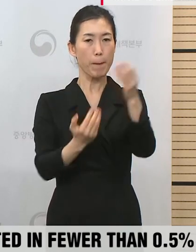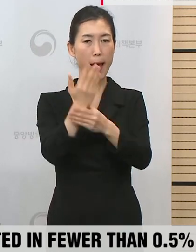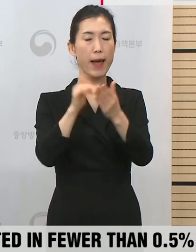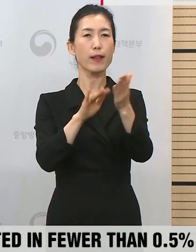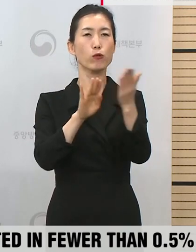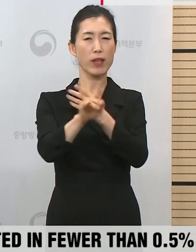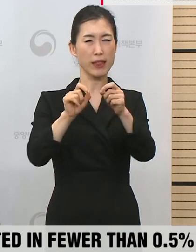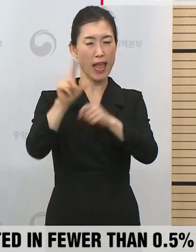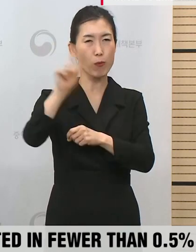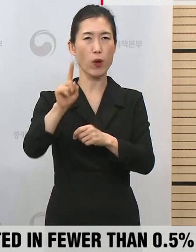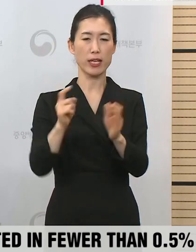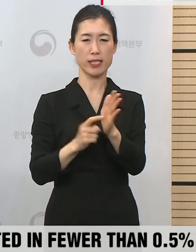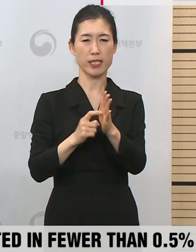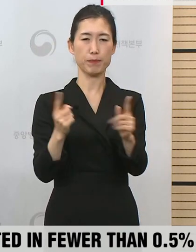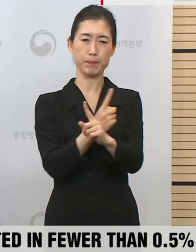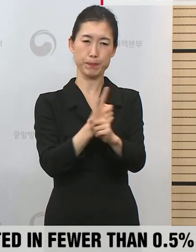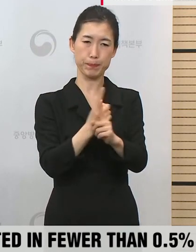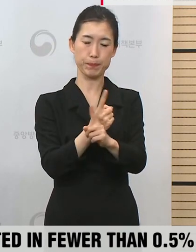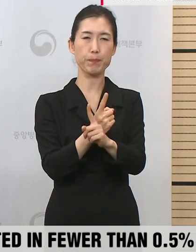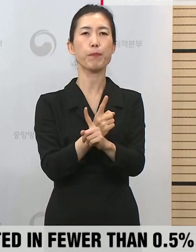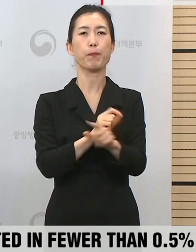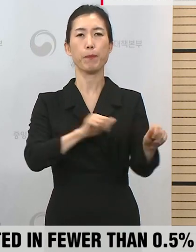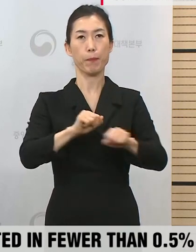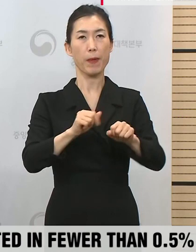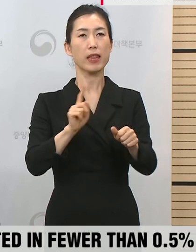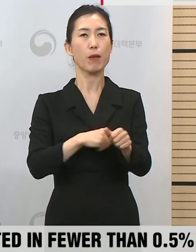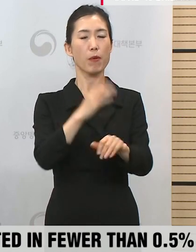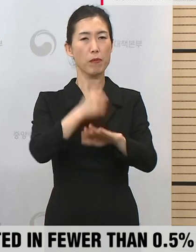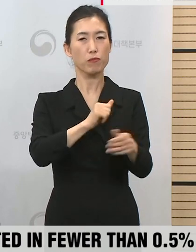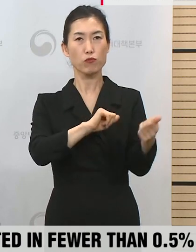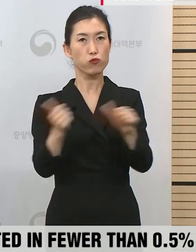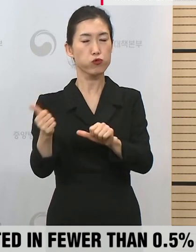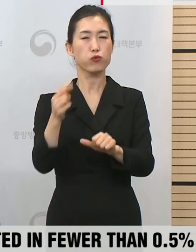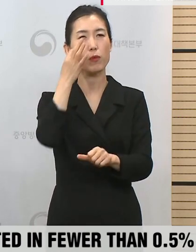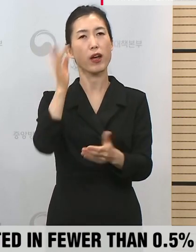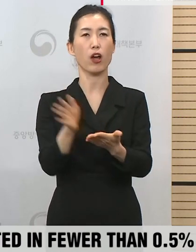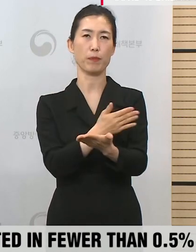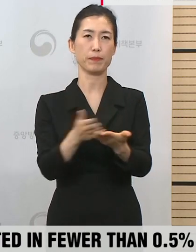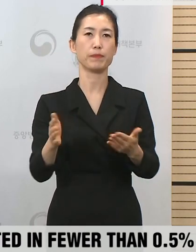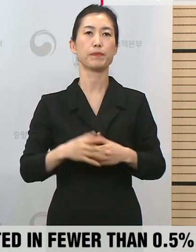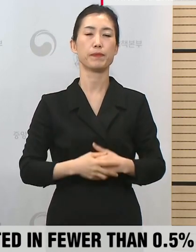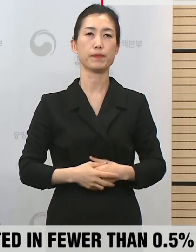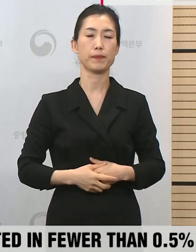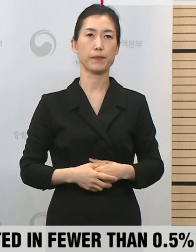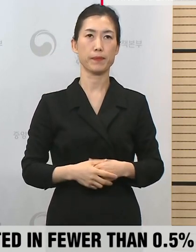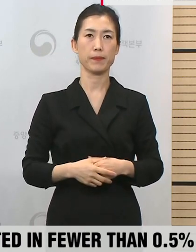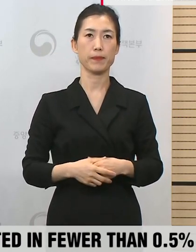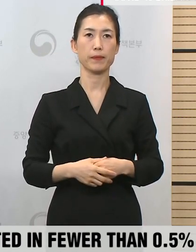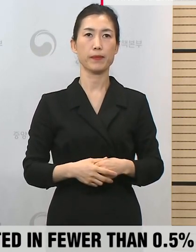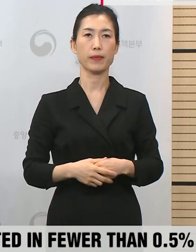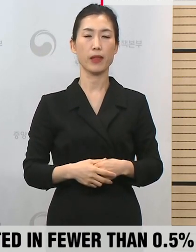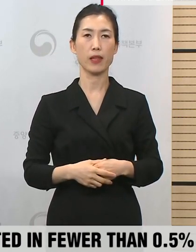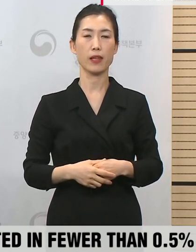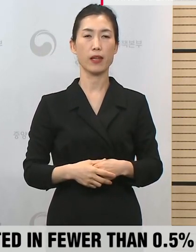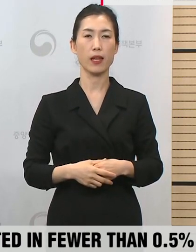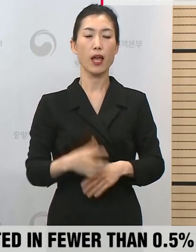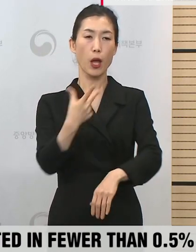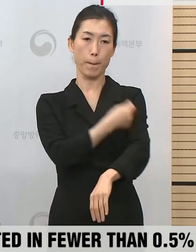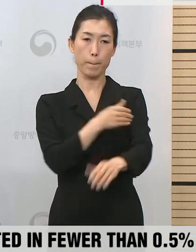after between the 30 minutes after the inoculation. And most of them had emergency treatment, so there